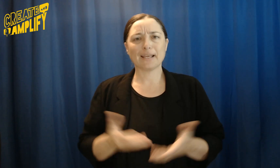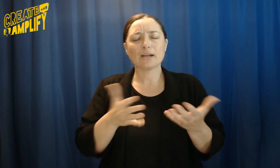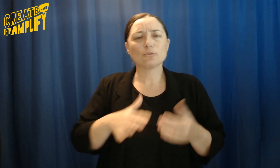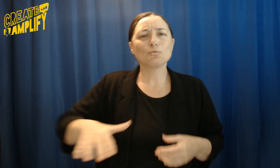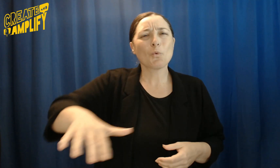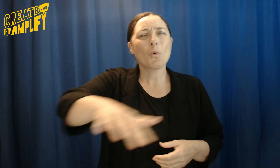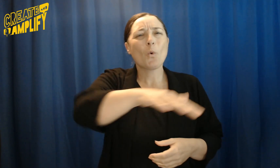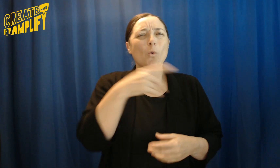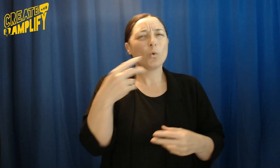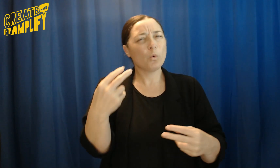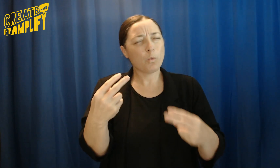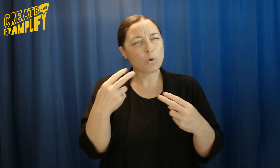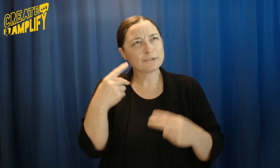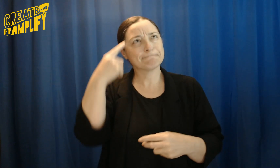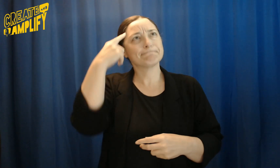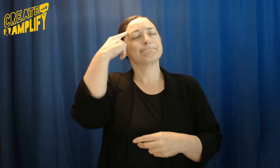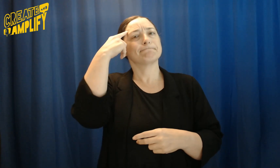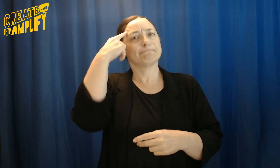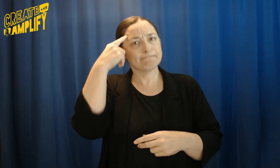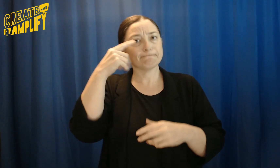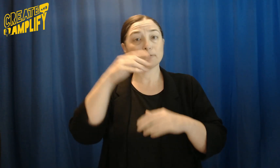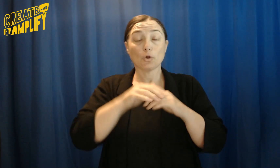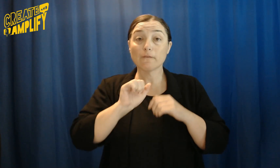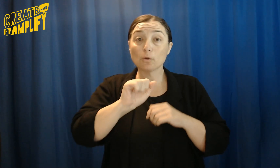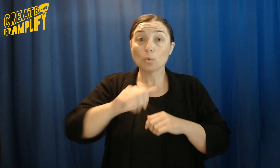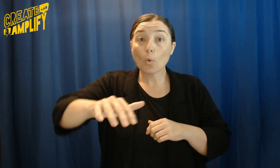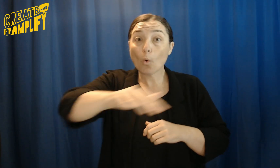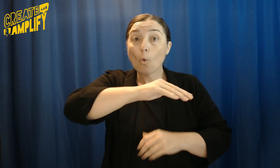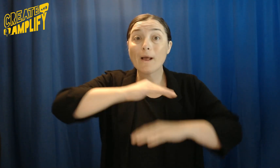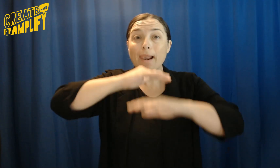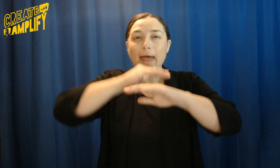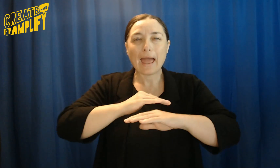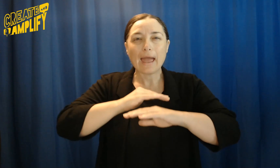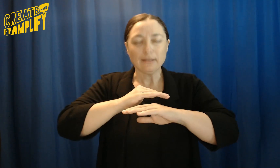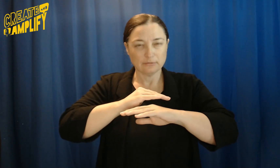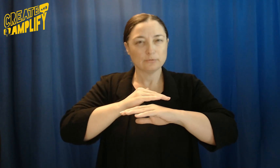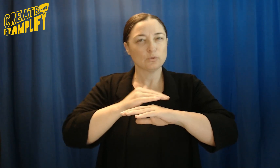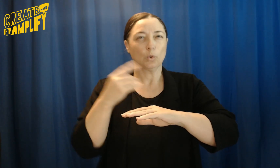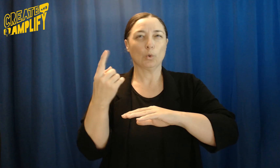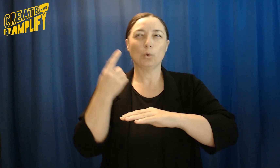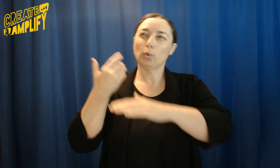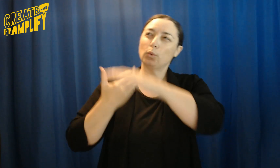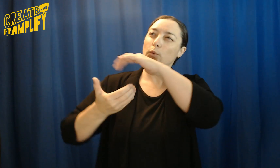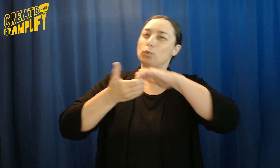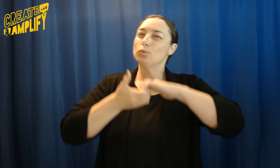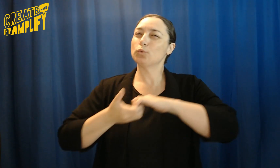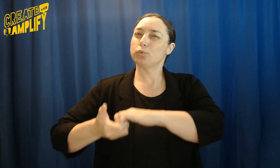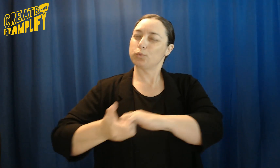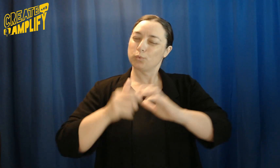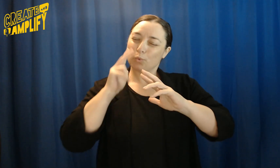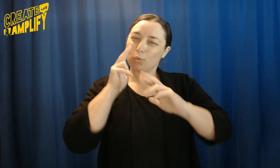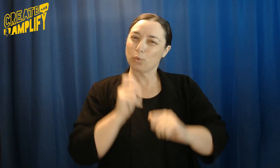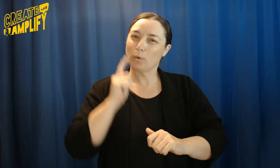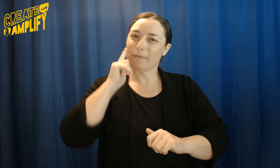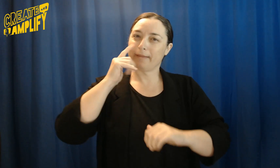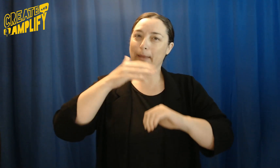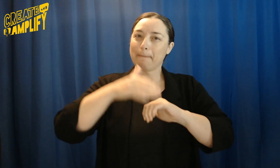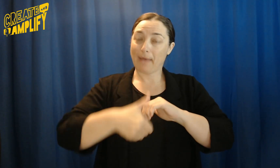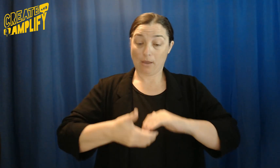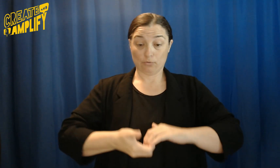to consider the traditional owners of the land they're living and thriving on, and consider the benefits that may come from a treaty with the